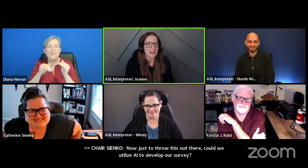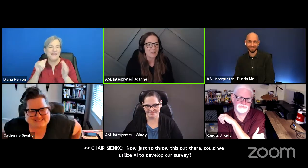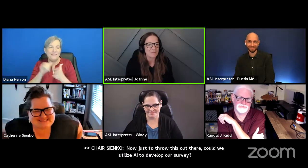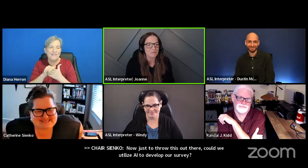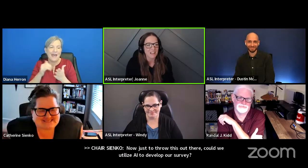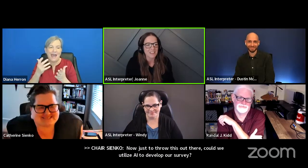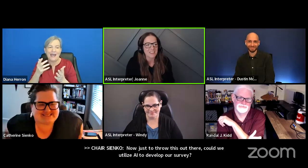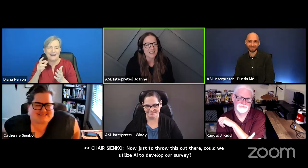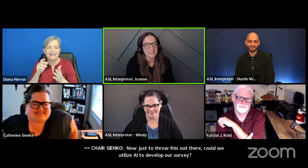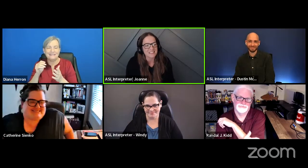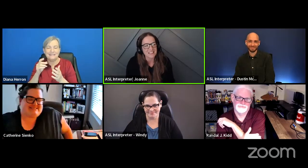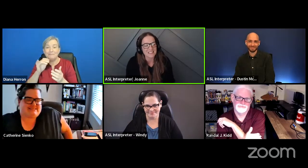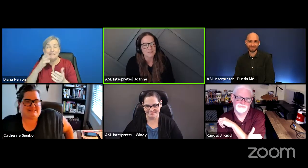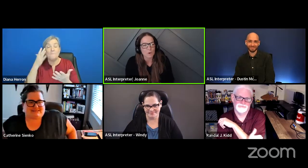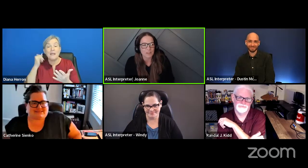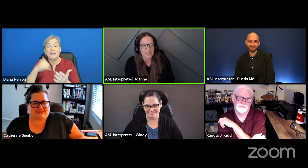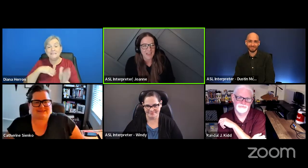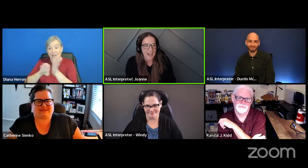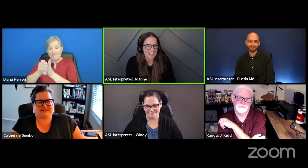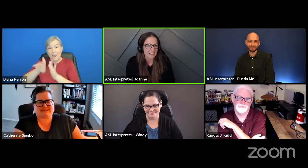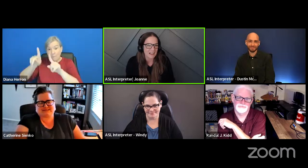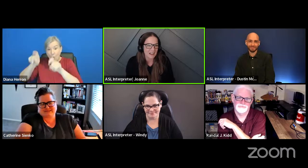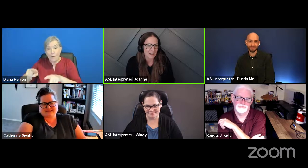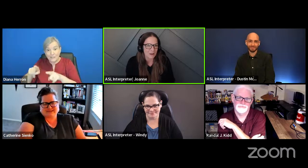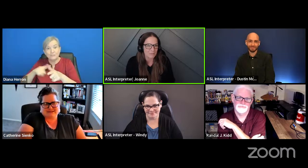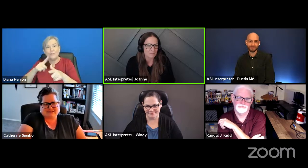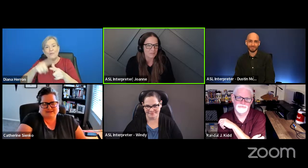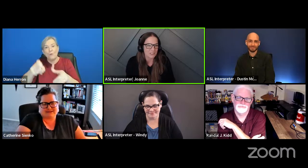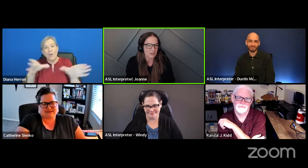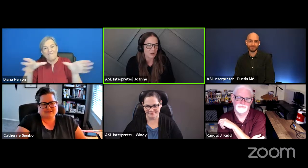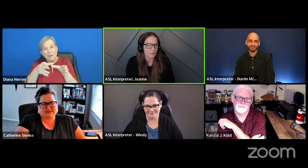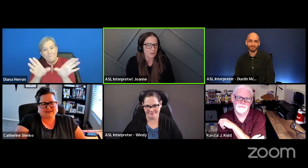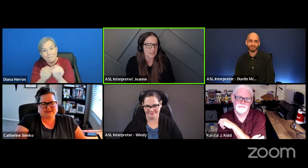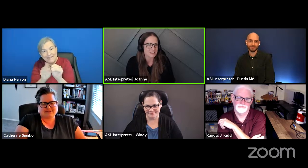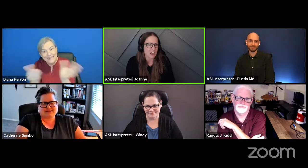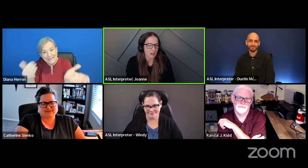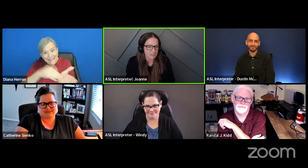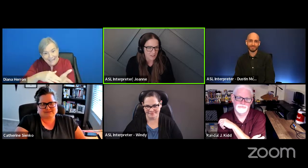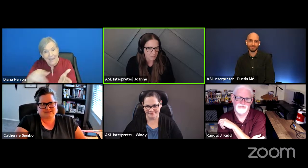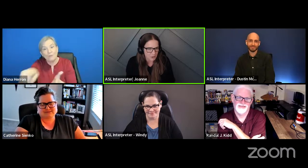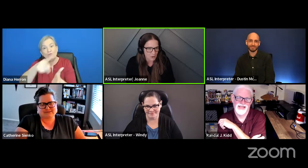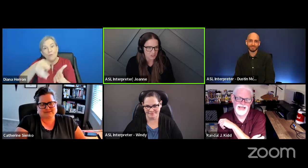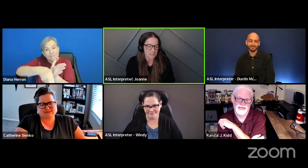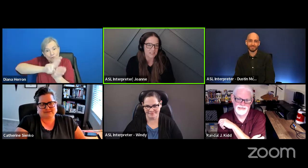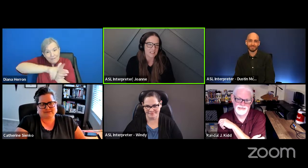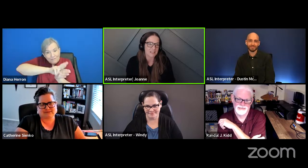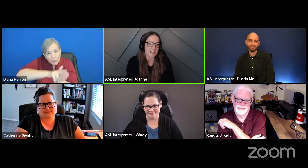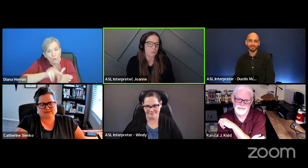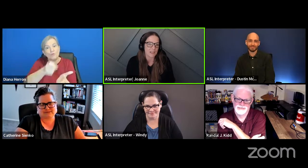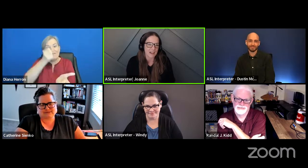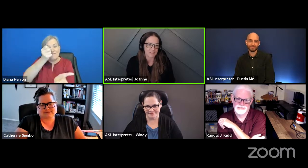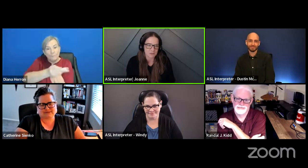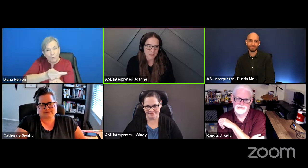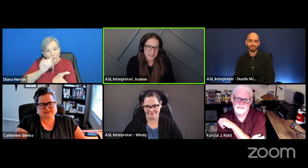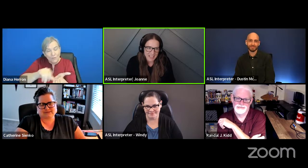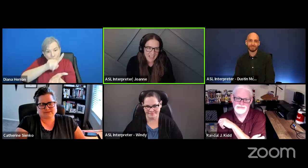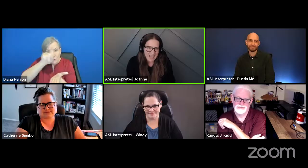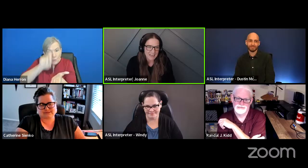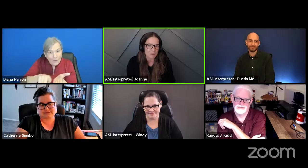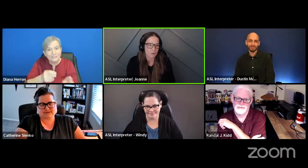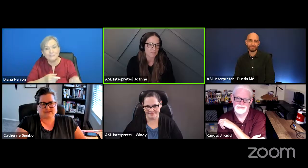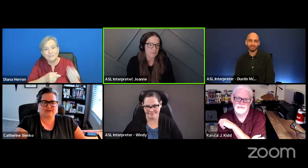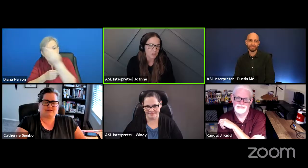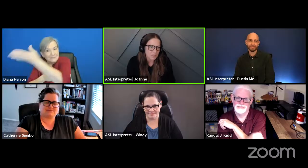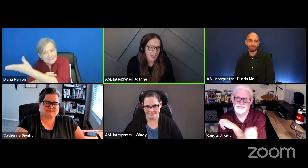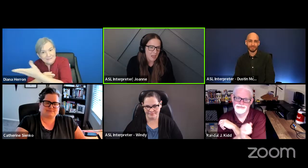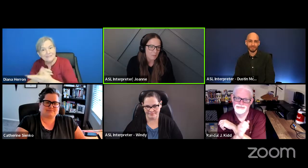But I think it's more than that. Because I'll develop the questions and then we have to meet